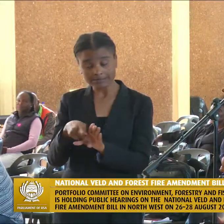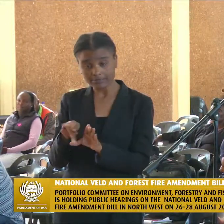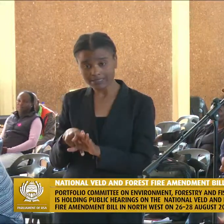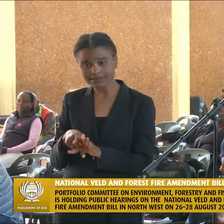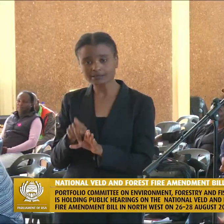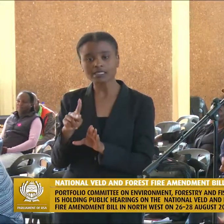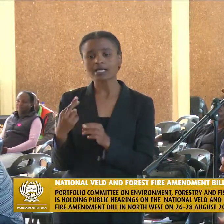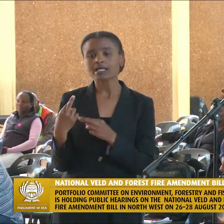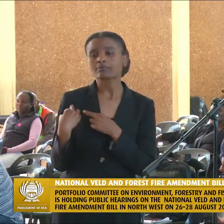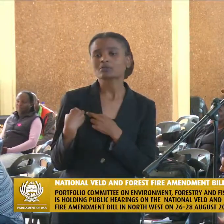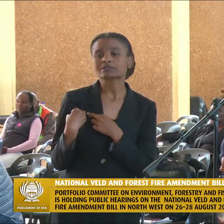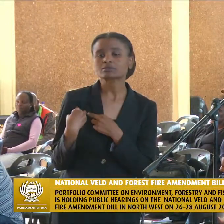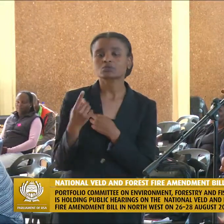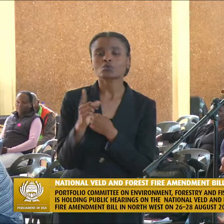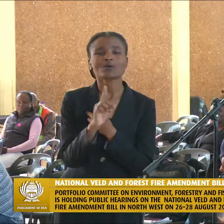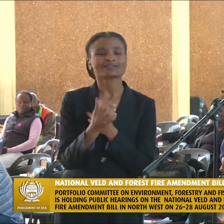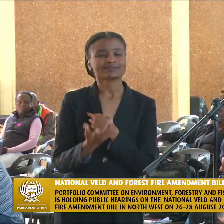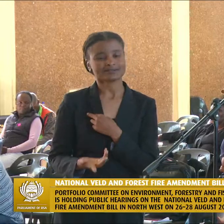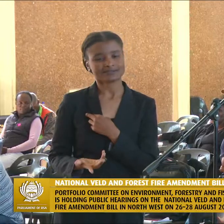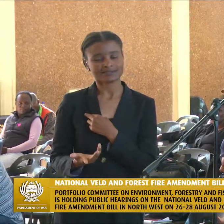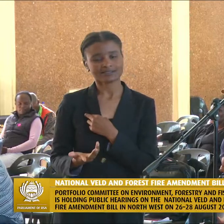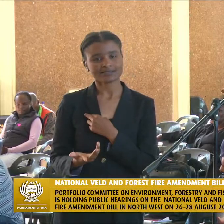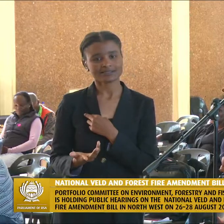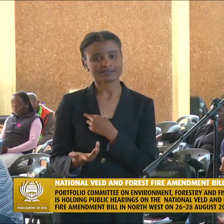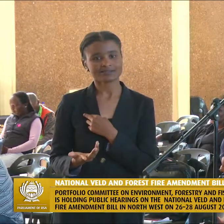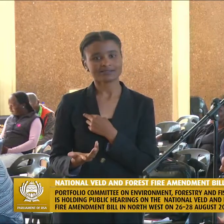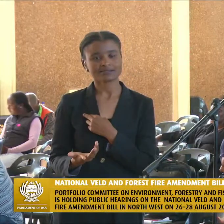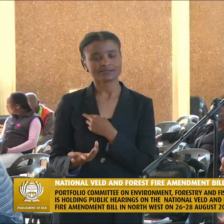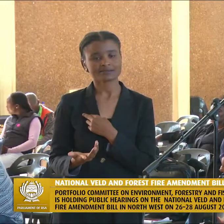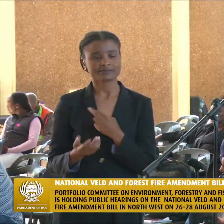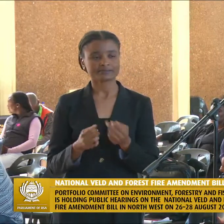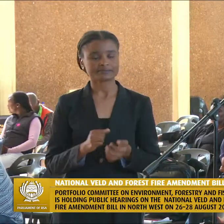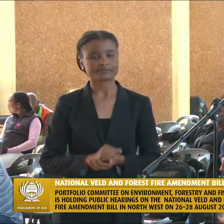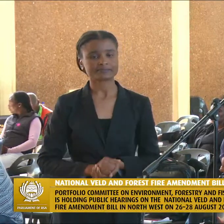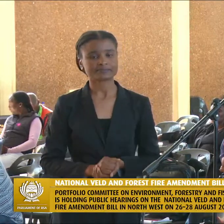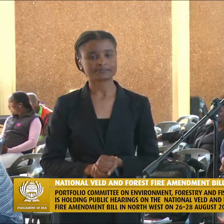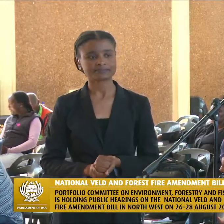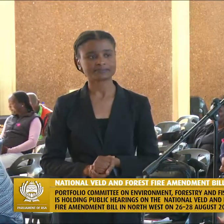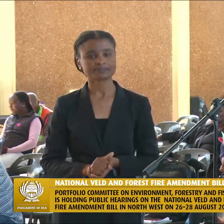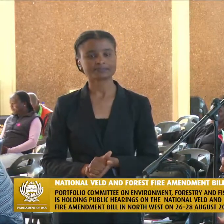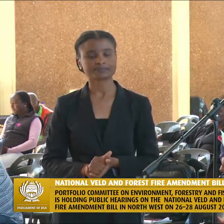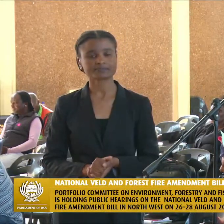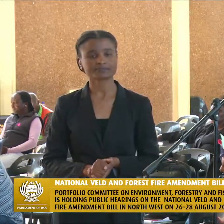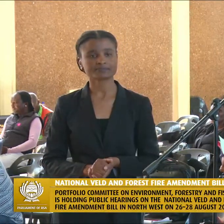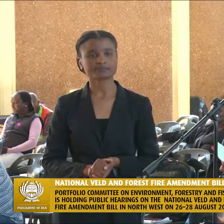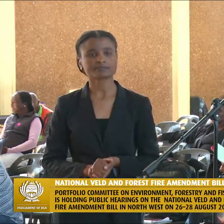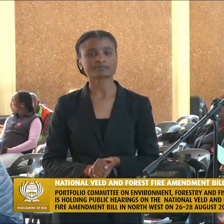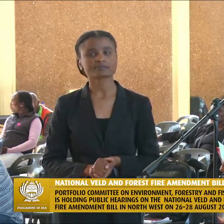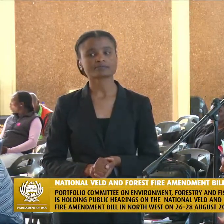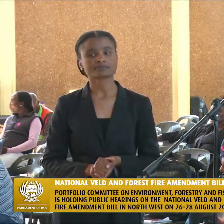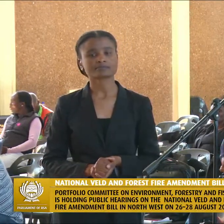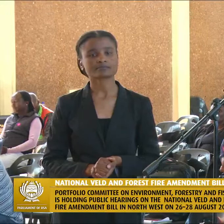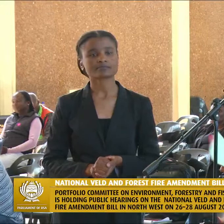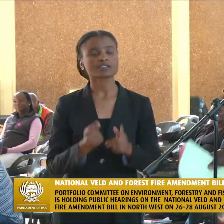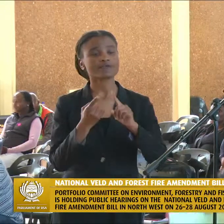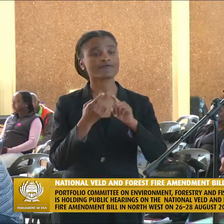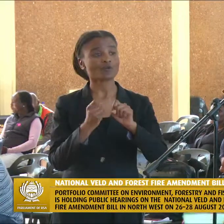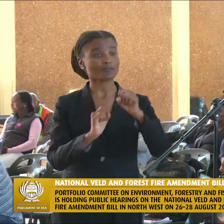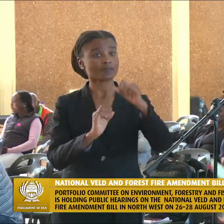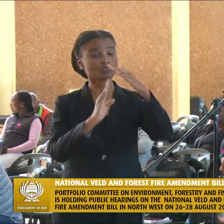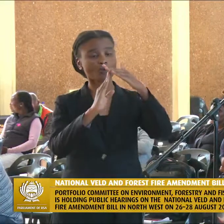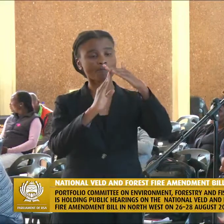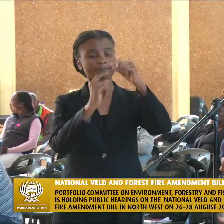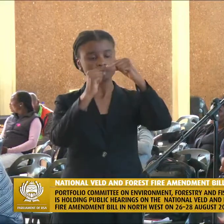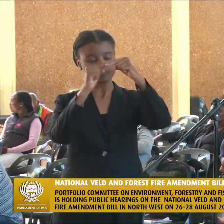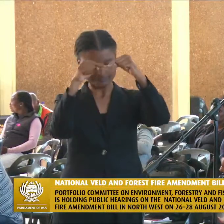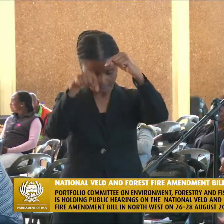responsibilities to for all of us who are going to partake in this podium from up there